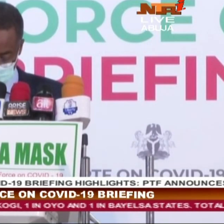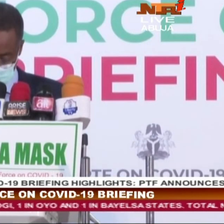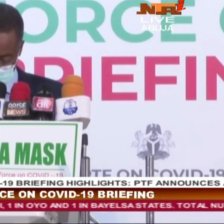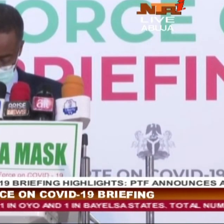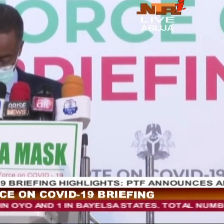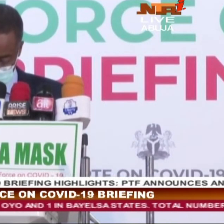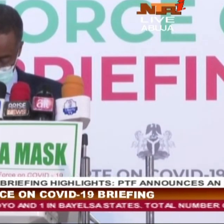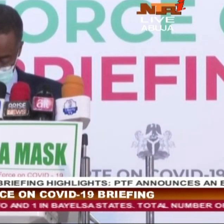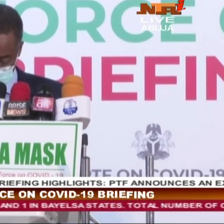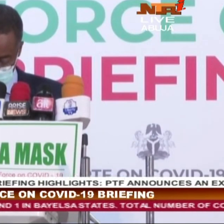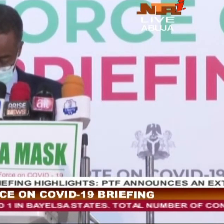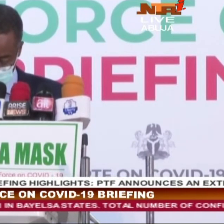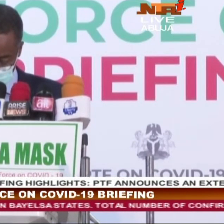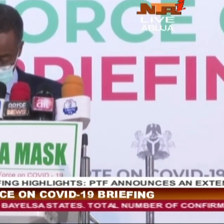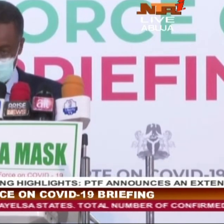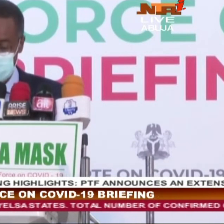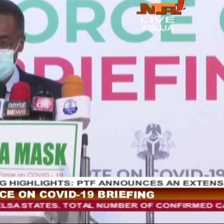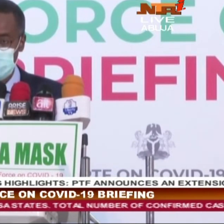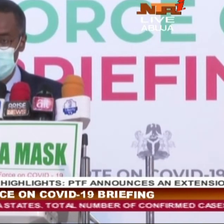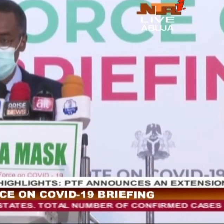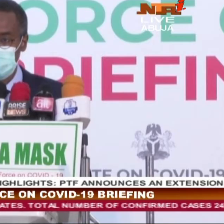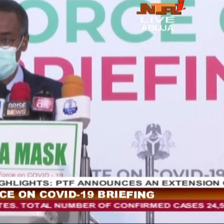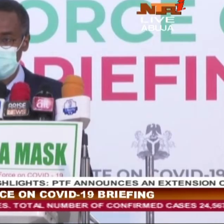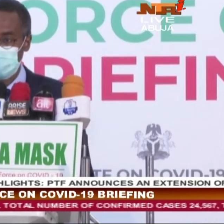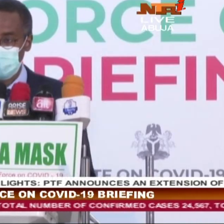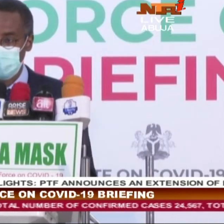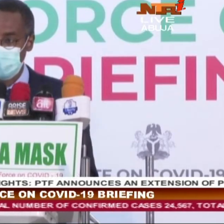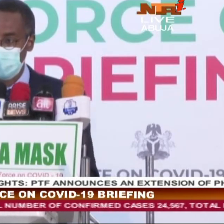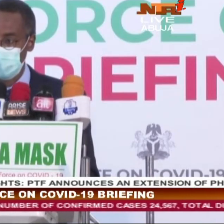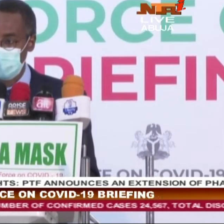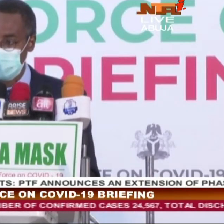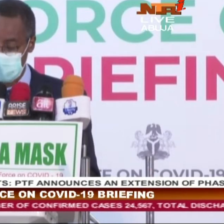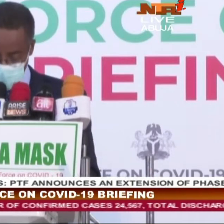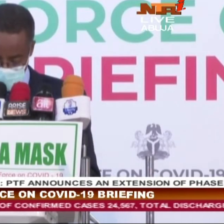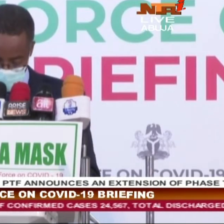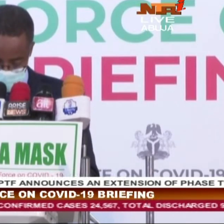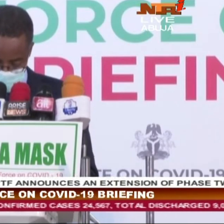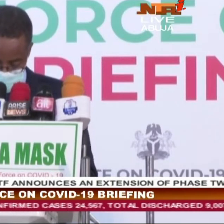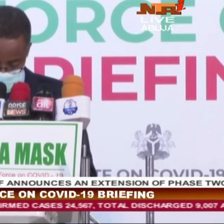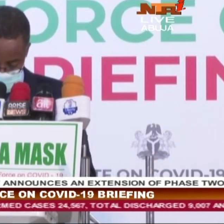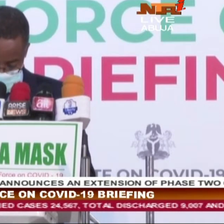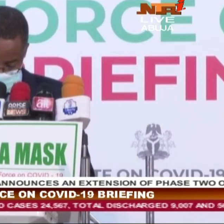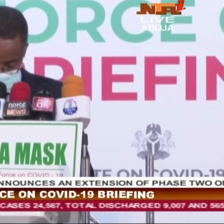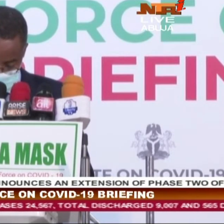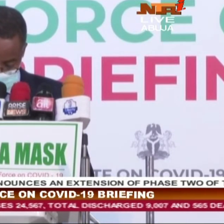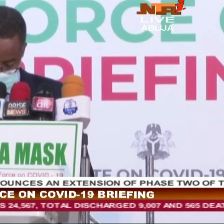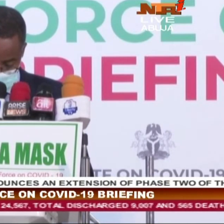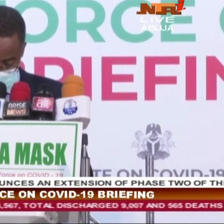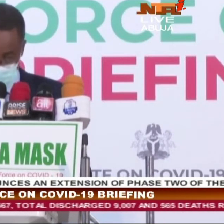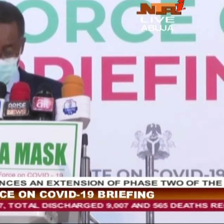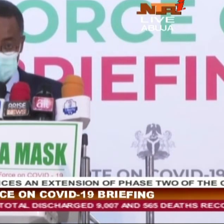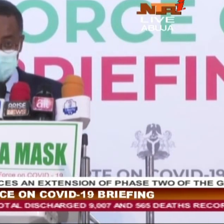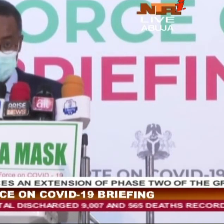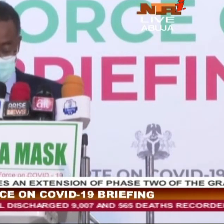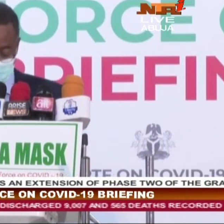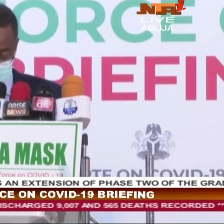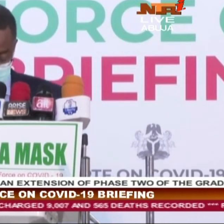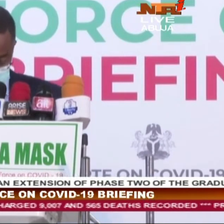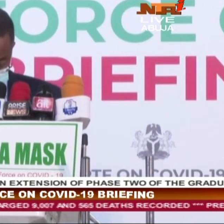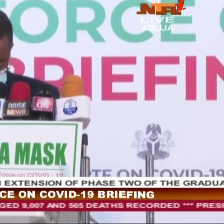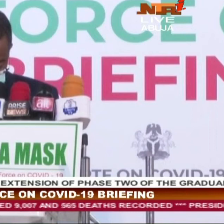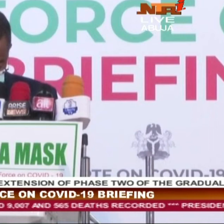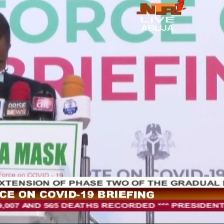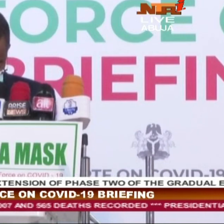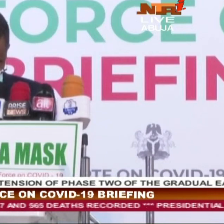feasible, provided there is compliance with issued non-pharmaceutical interventions. For